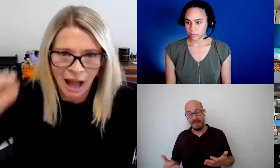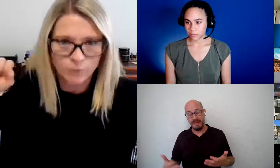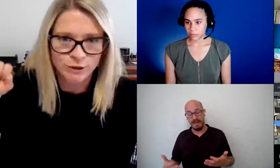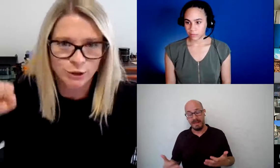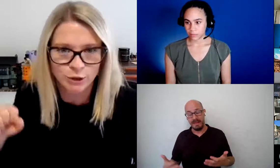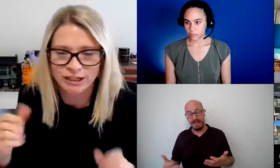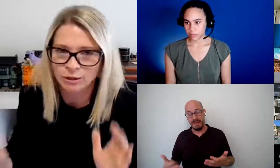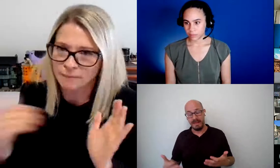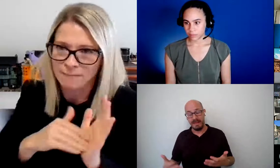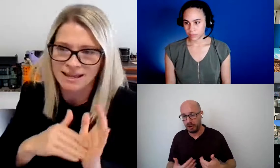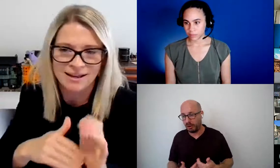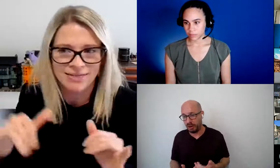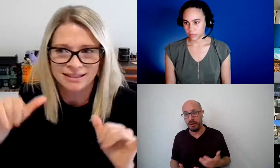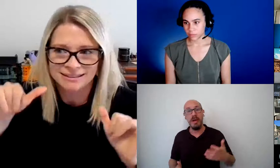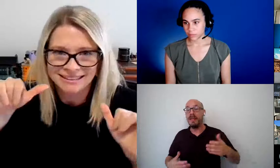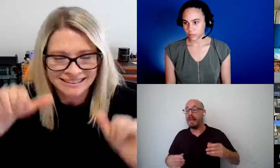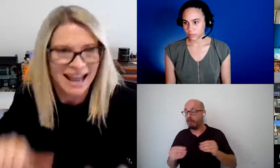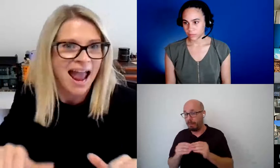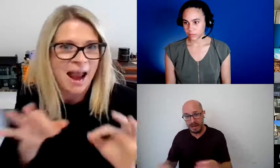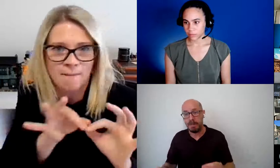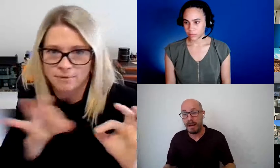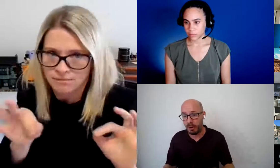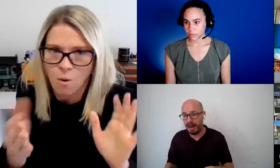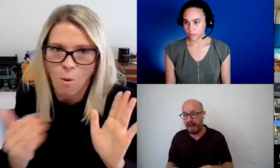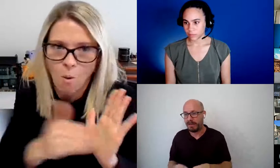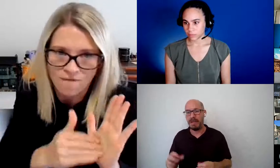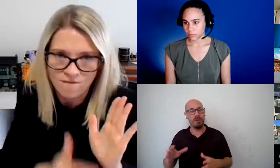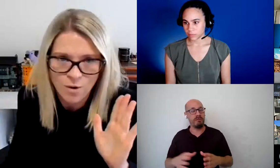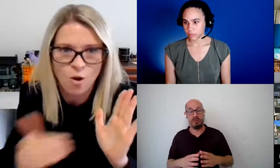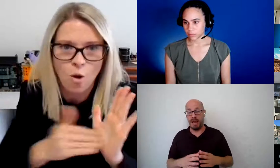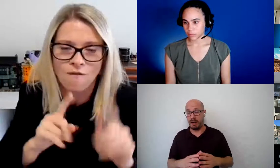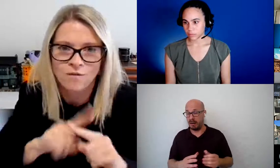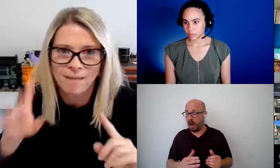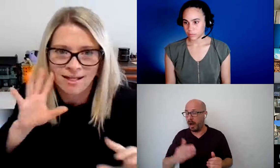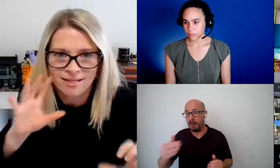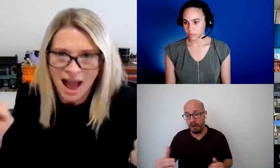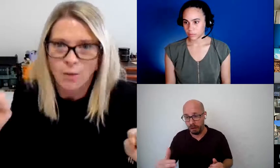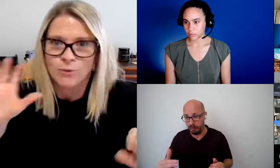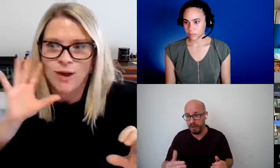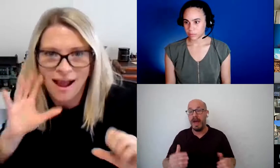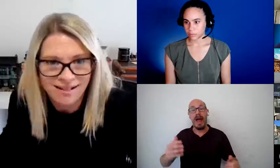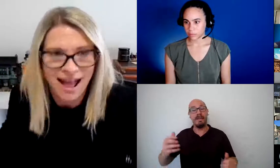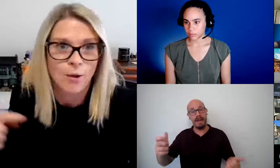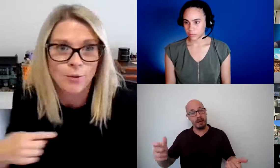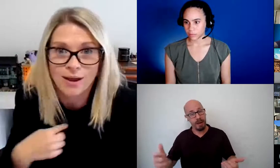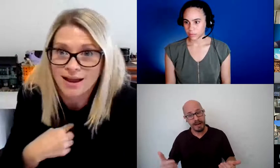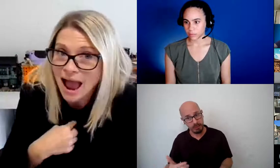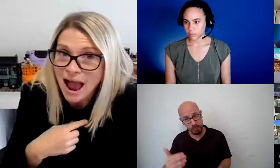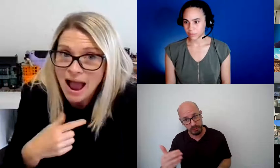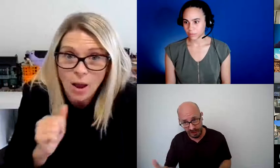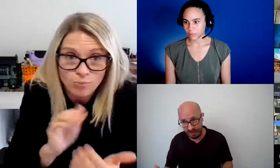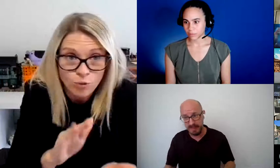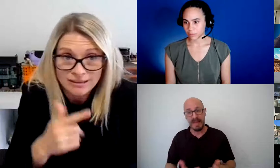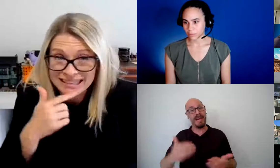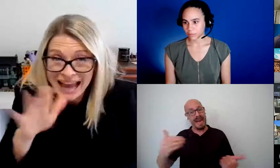wind up doing the same thing that I mentioned earlier, they repeat my order back to me just at a higher volume. And then they crank it up to a seven, then